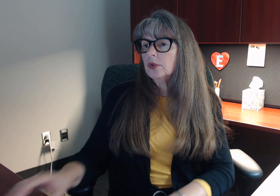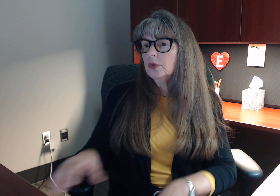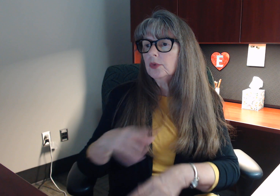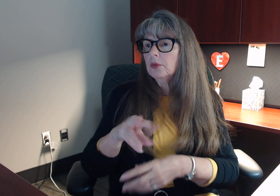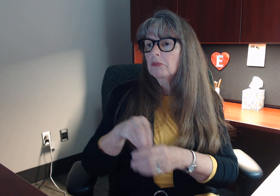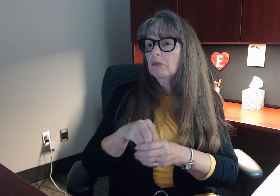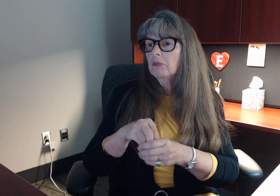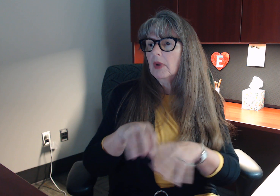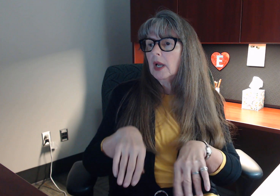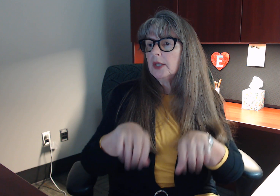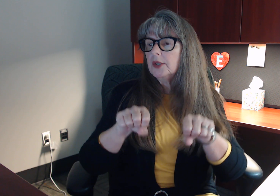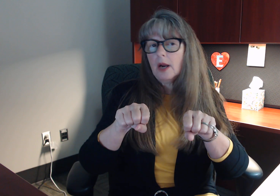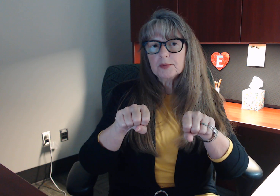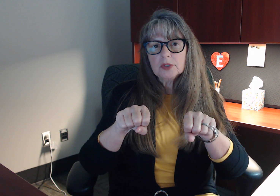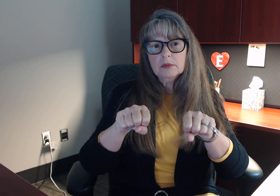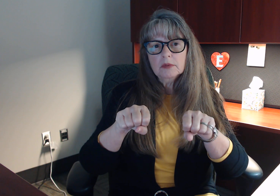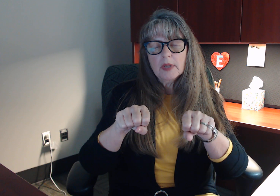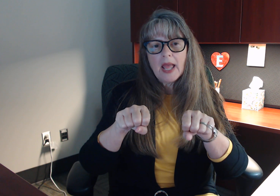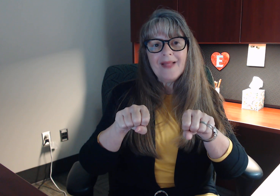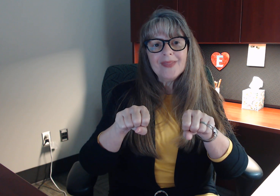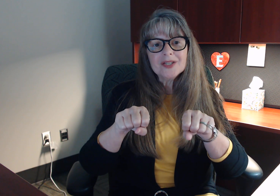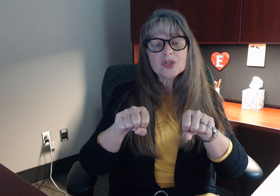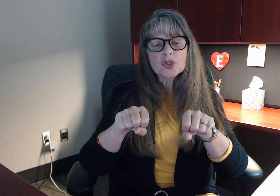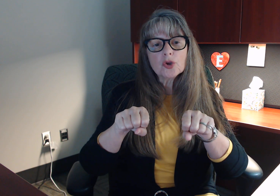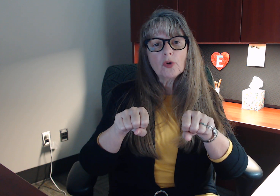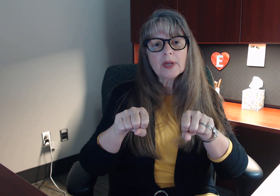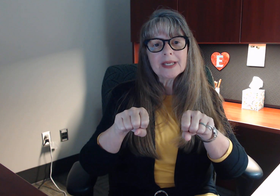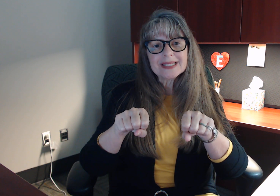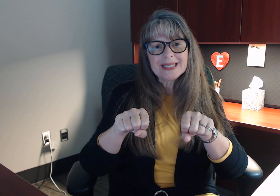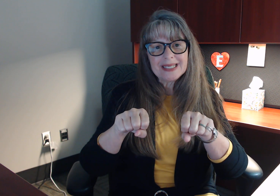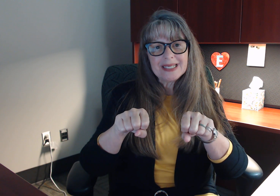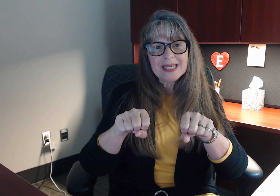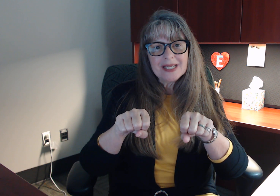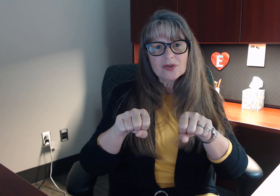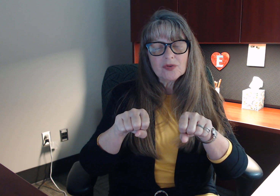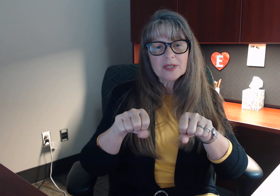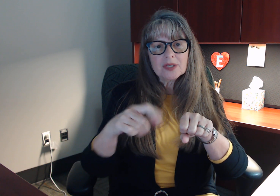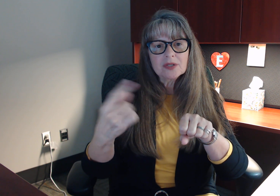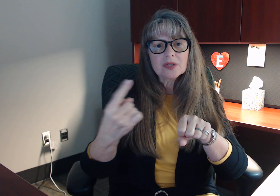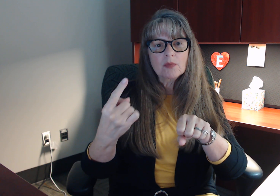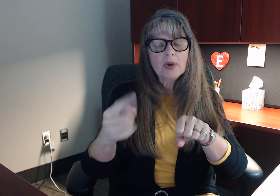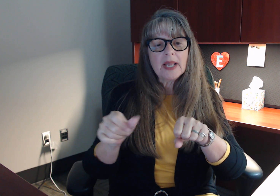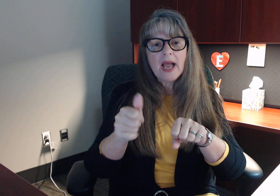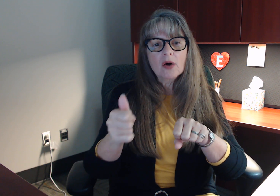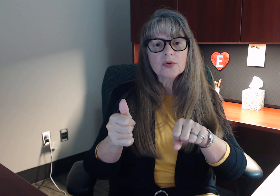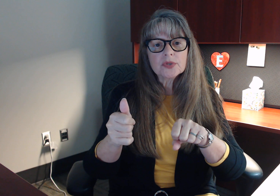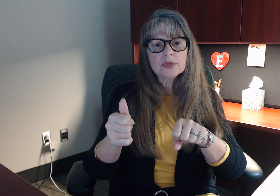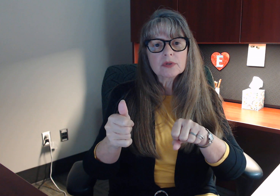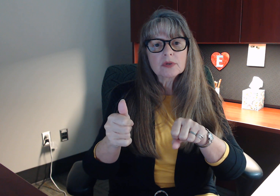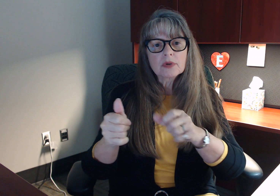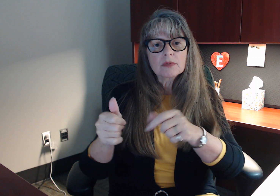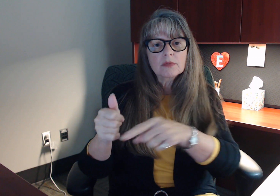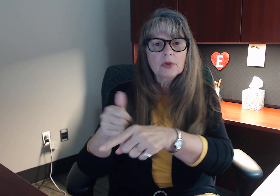include adoption and then surrogacy. So that's someone else, that